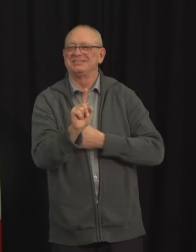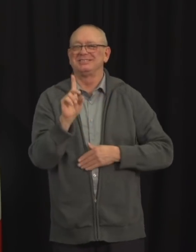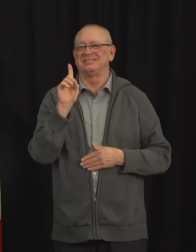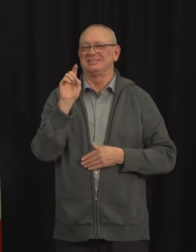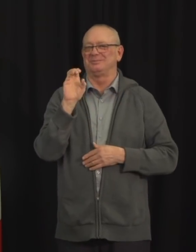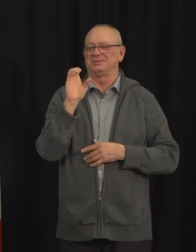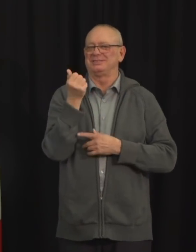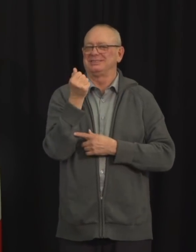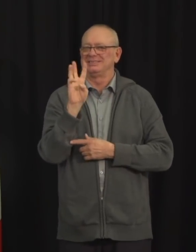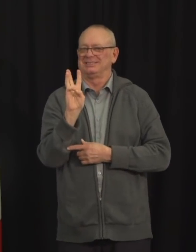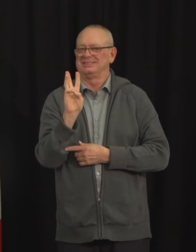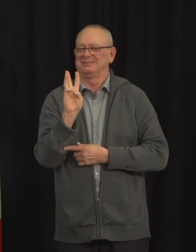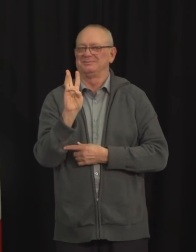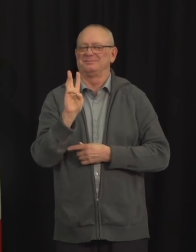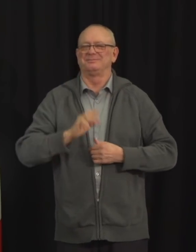the